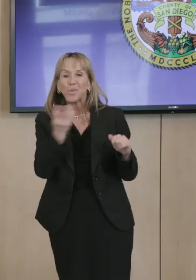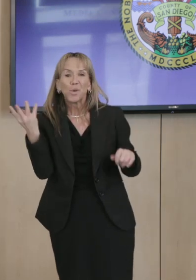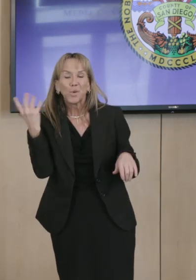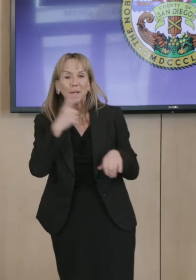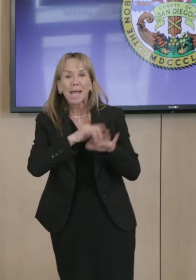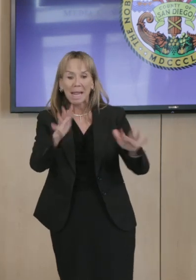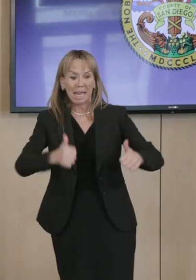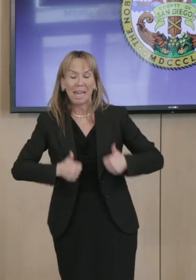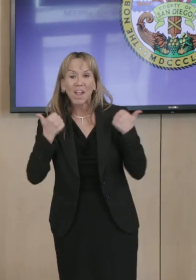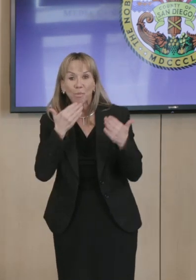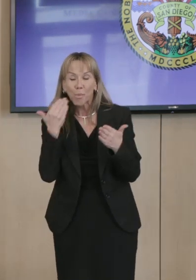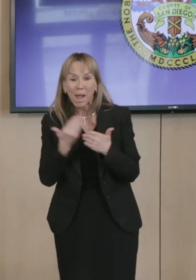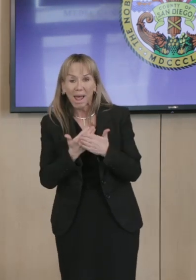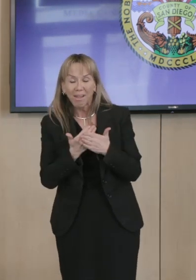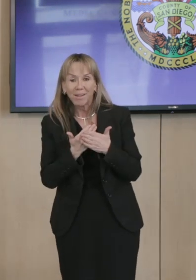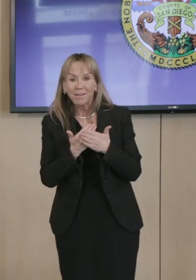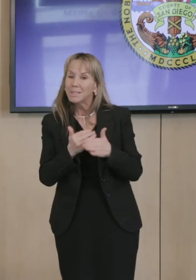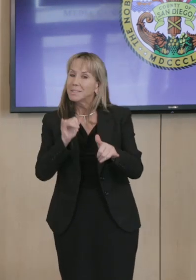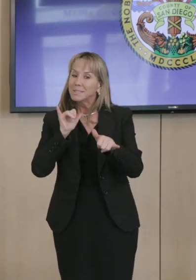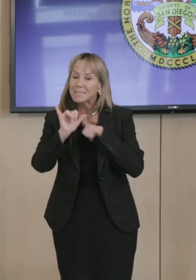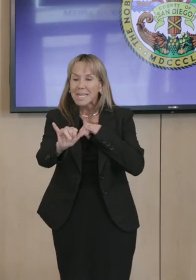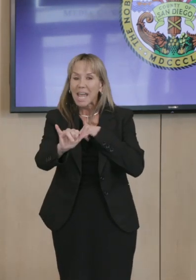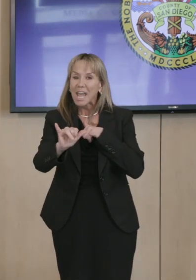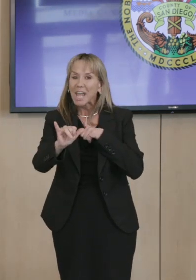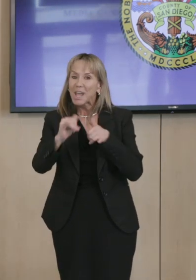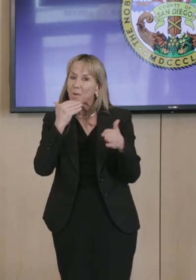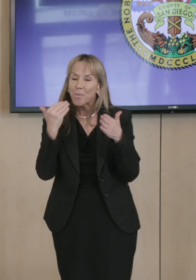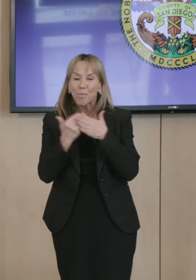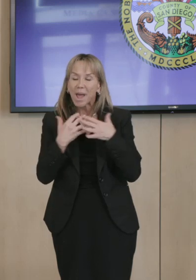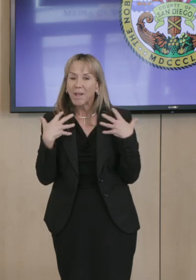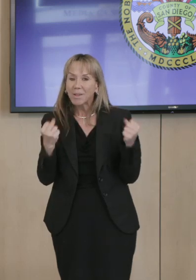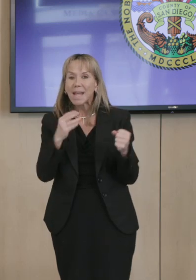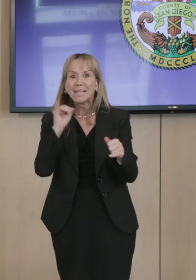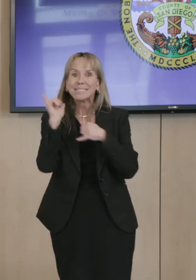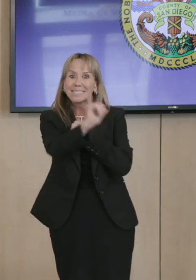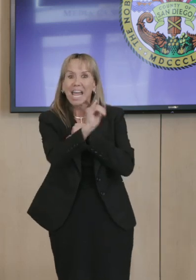days: to live well, to stay well, and to stay home.